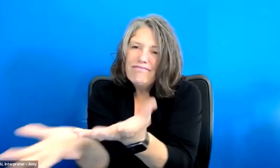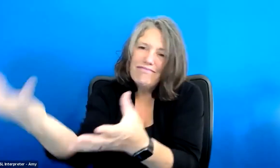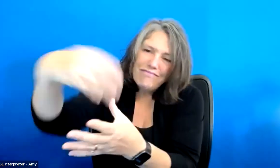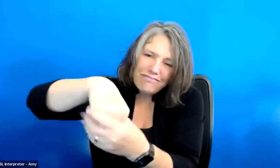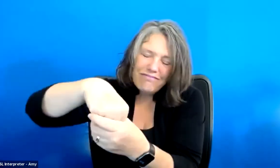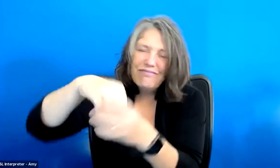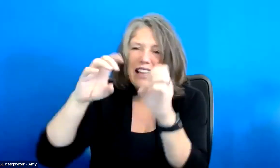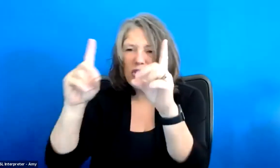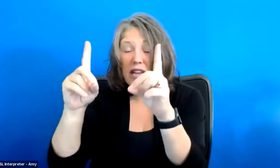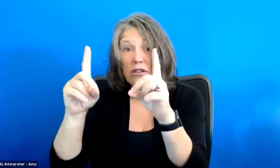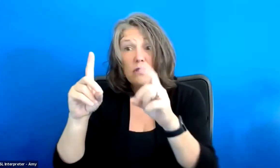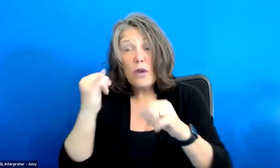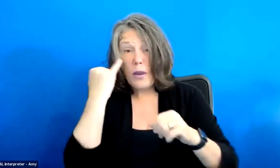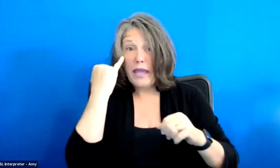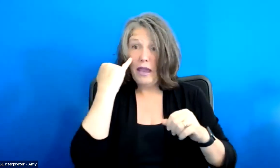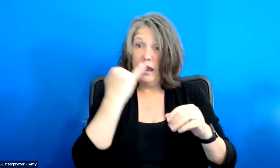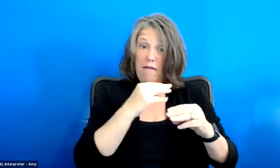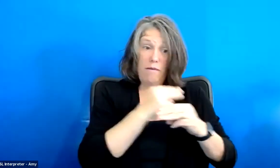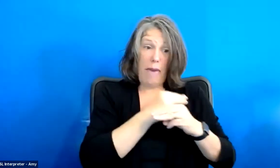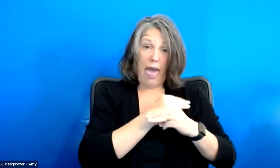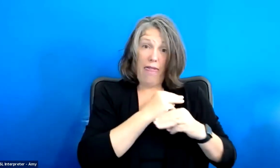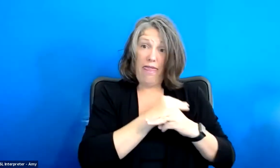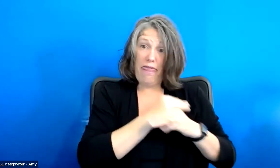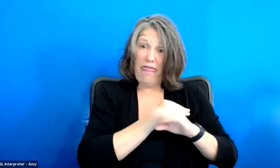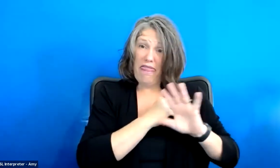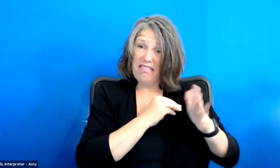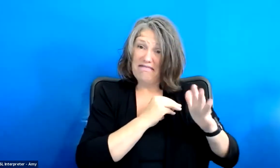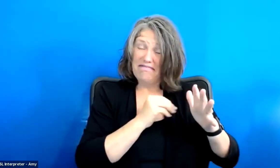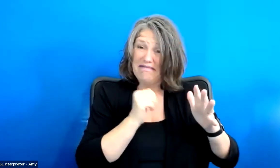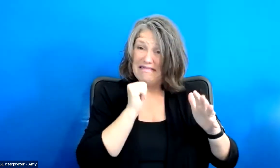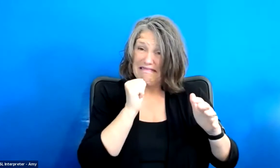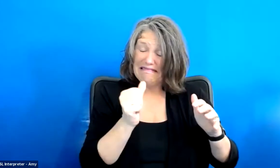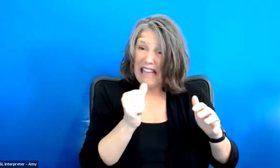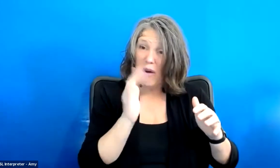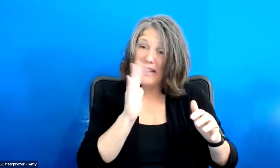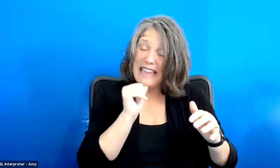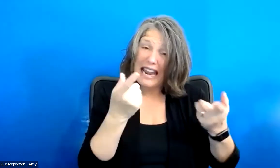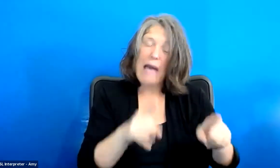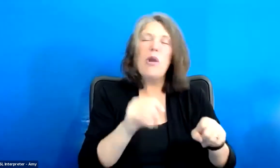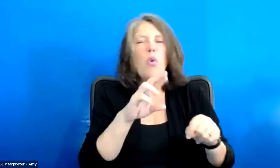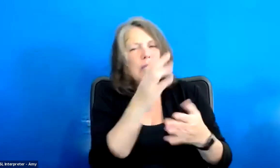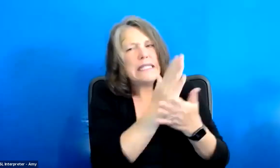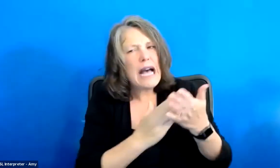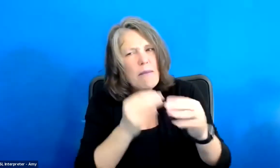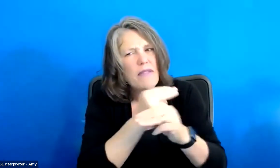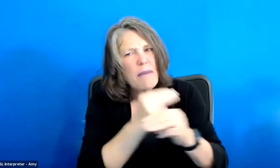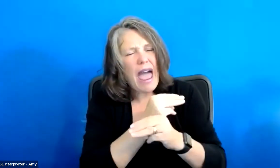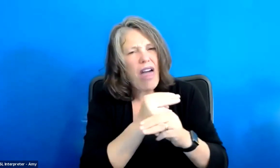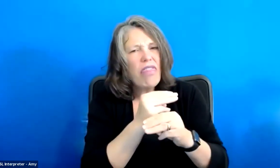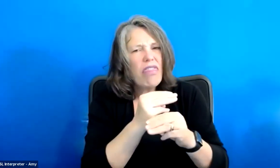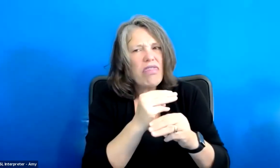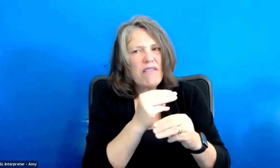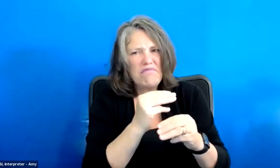if mathematics is, not going to happen, or some of the mathematics is not going to